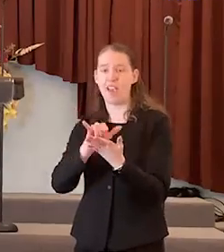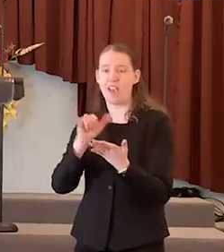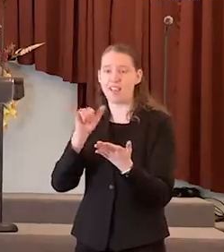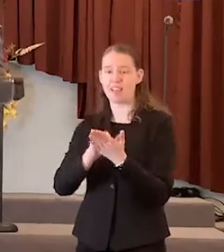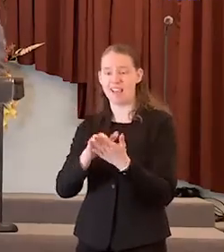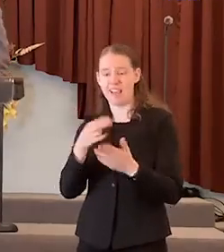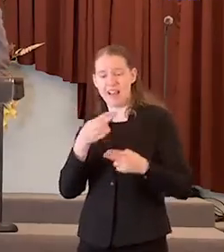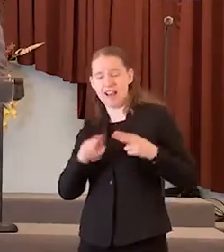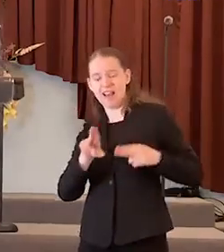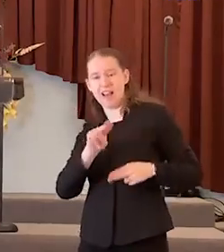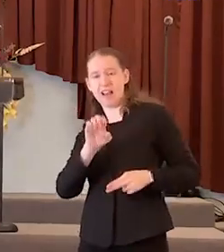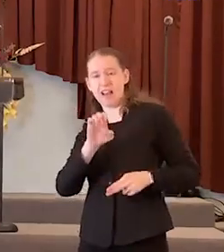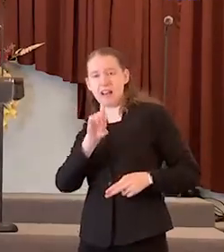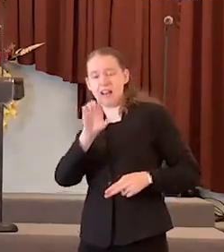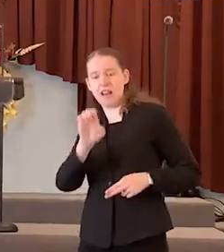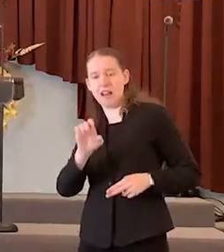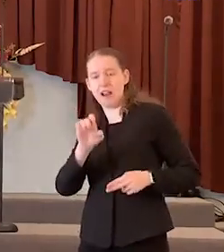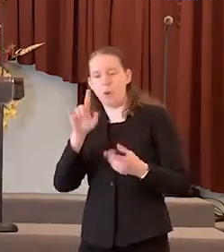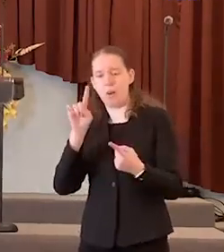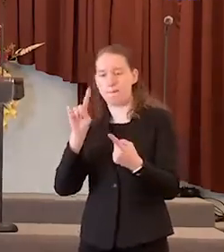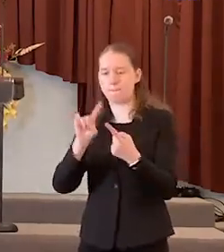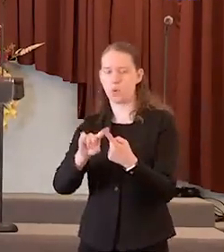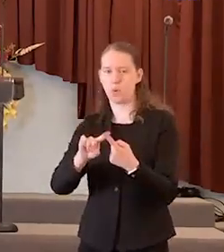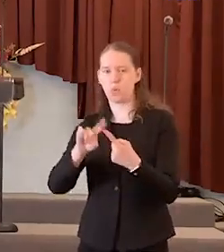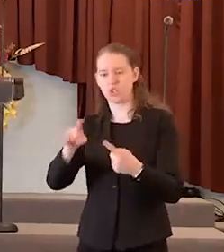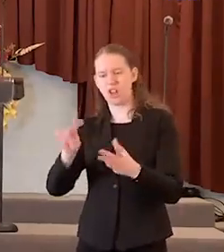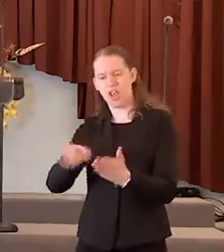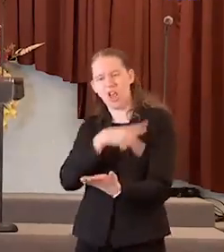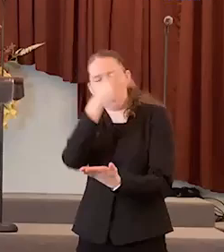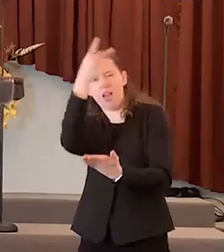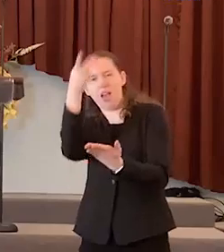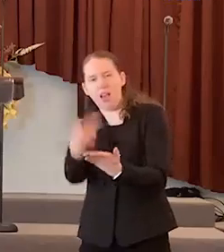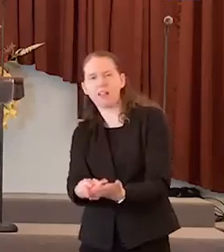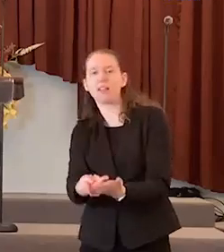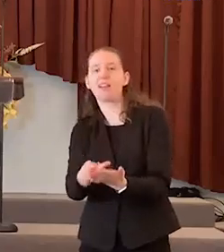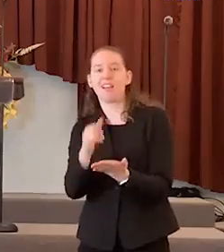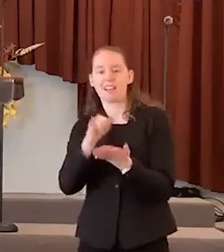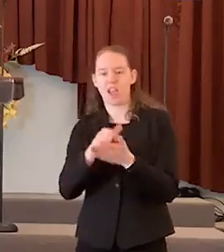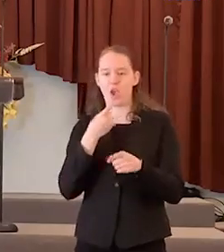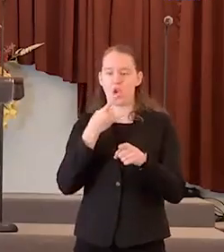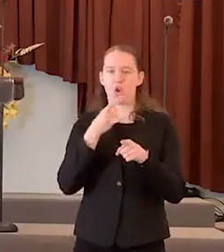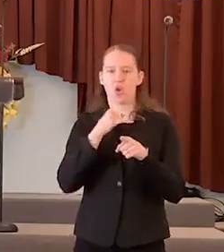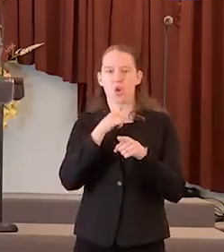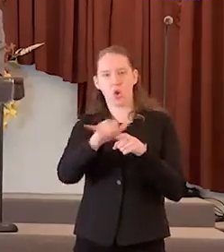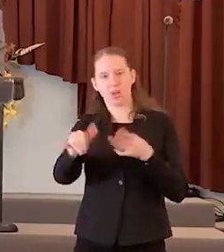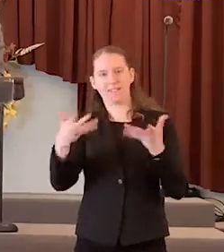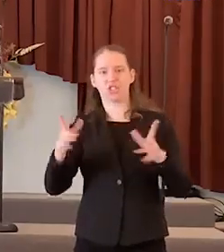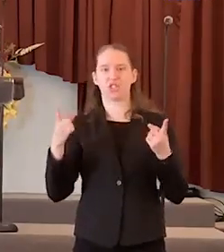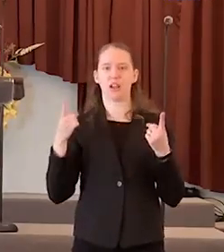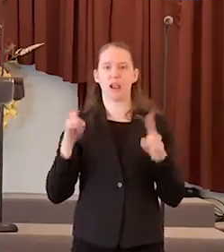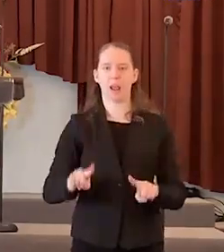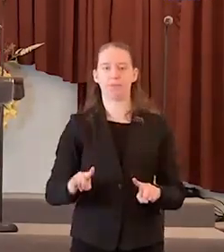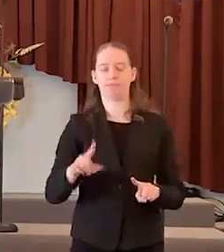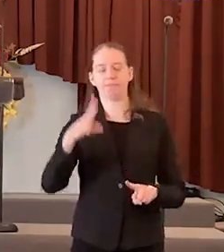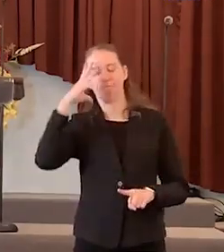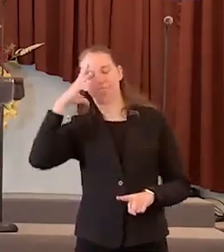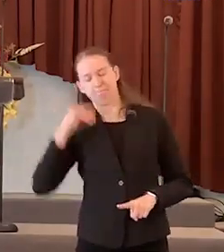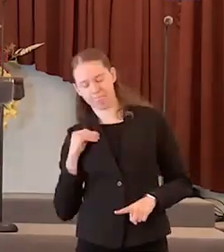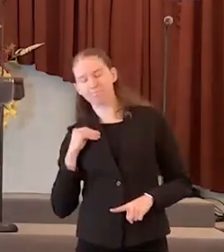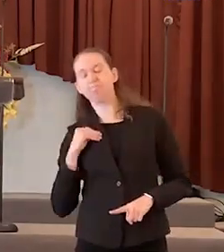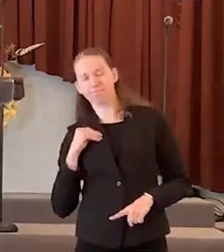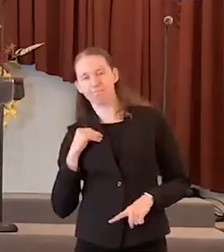the spinning wheel, she fell to the ground, and the witch's spell came true. With a heavy heart,